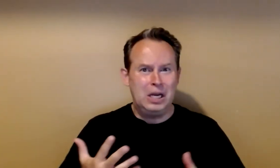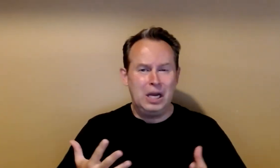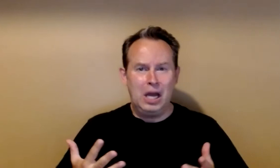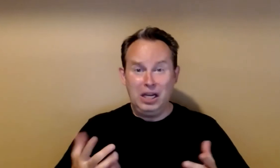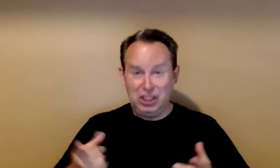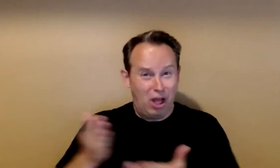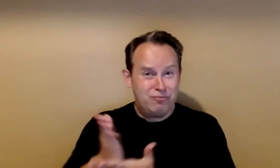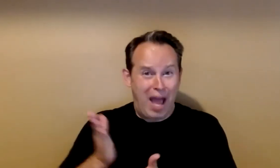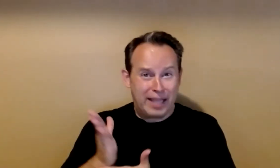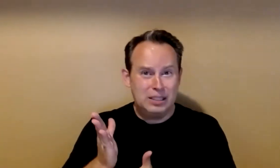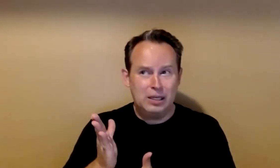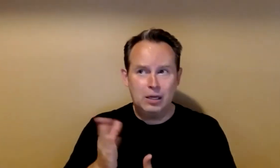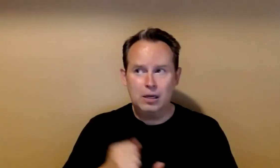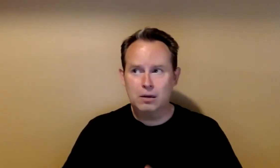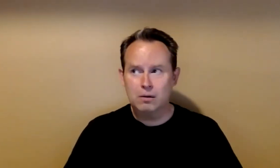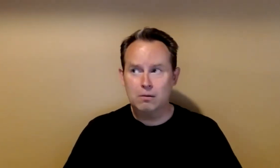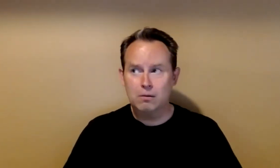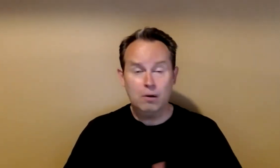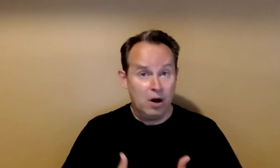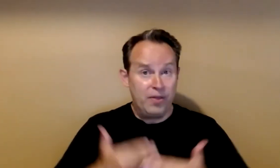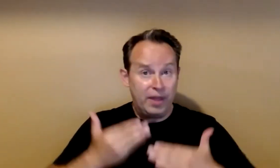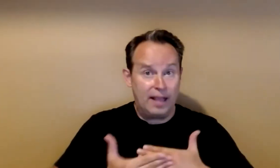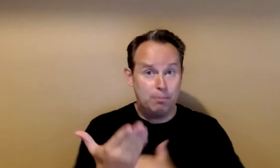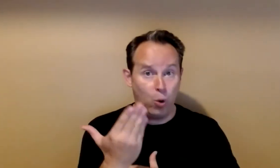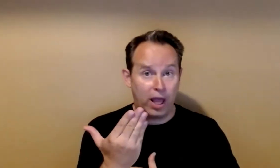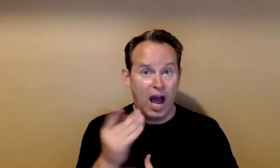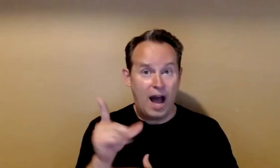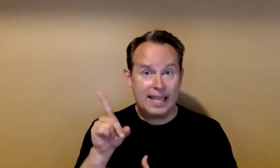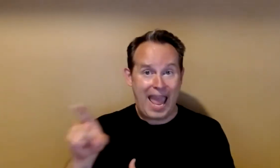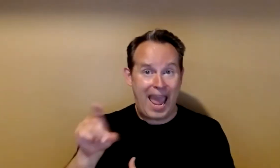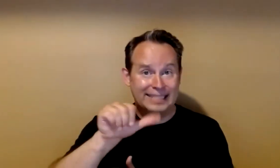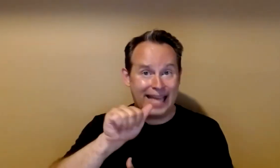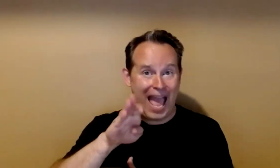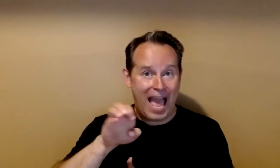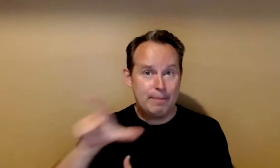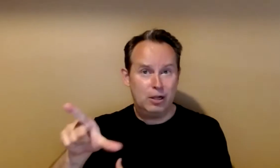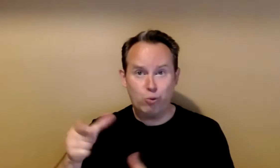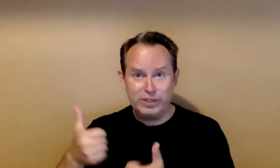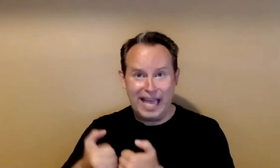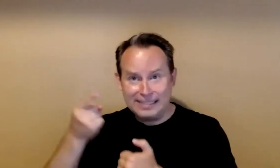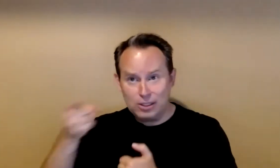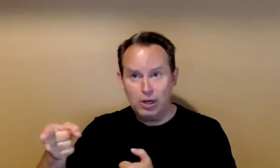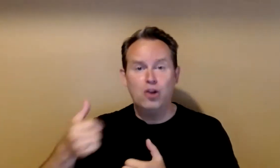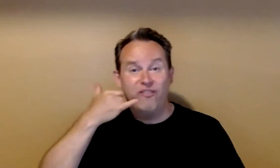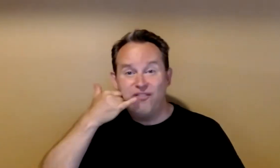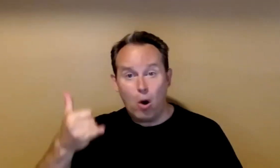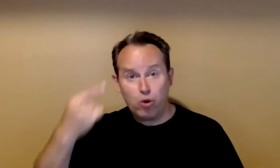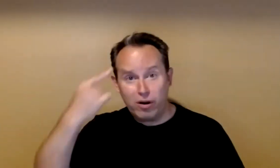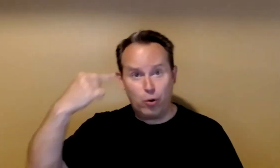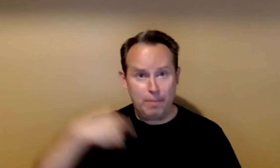something worse? Was she all right? The next morning, I asked Abel to call her for me.